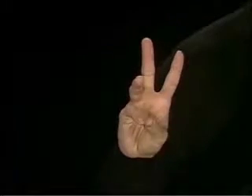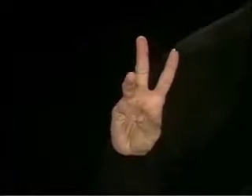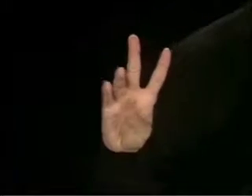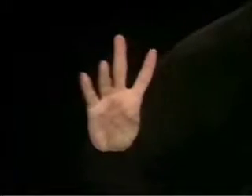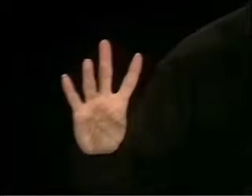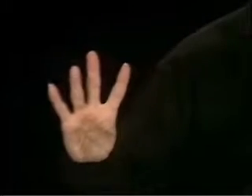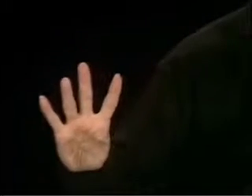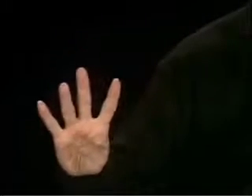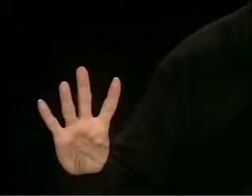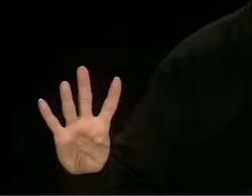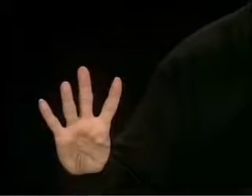64,